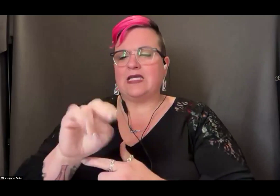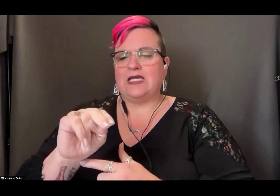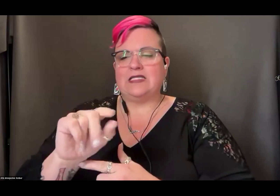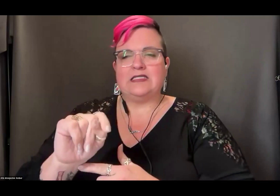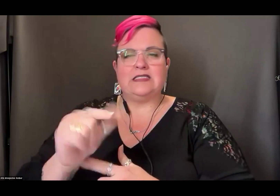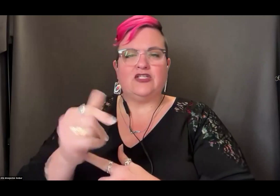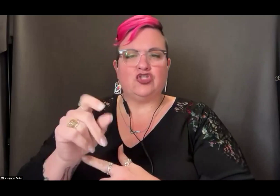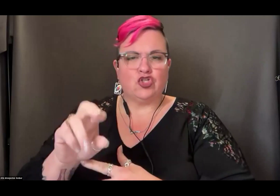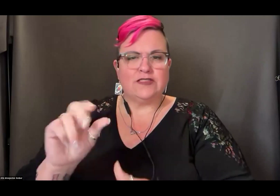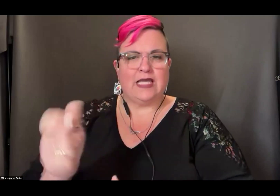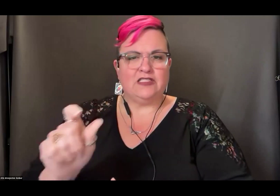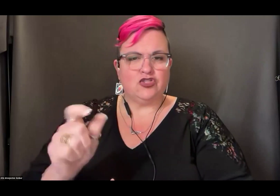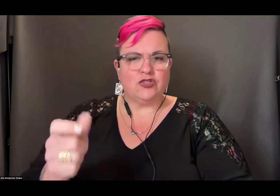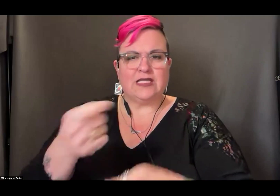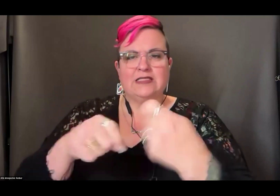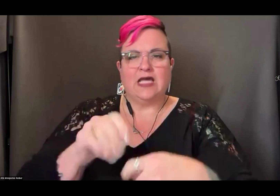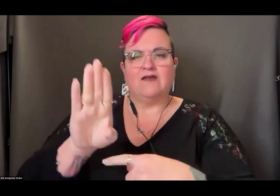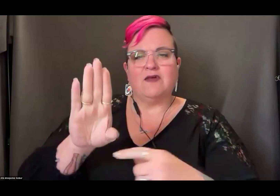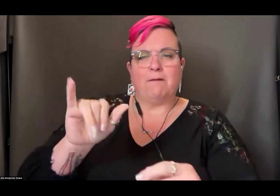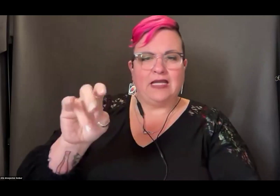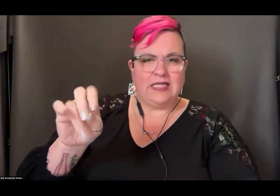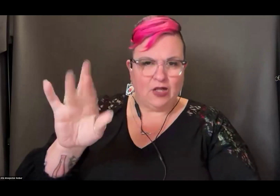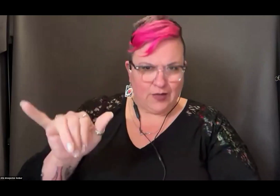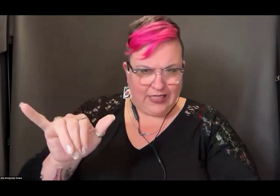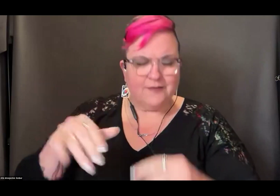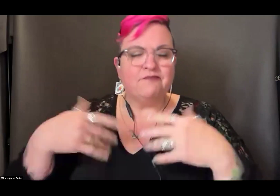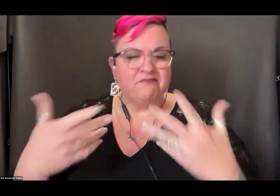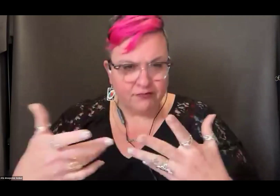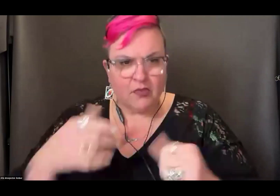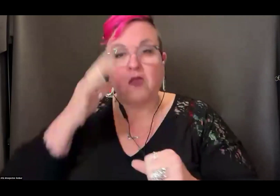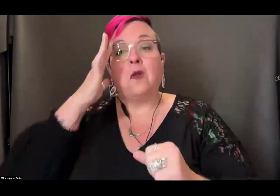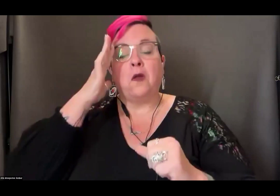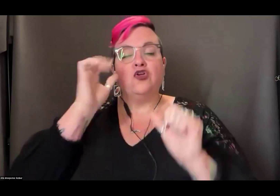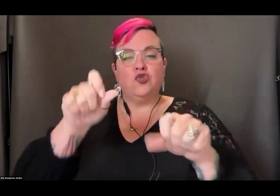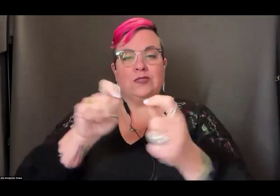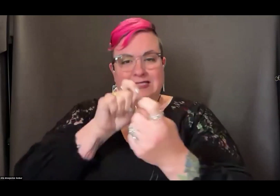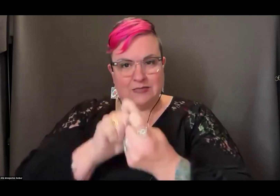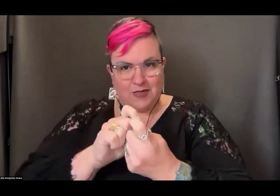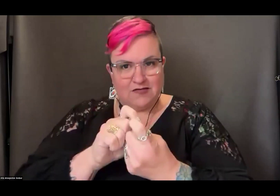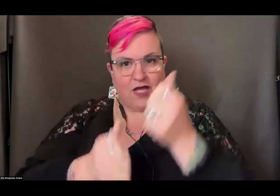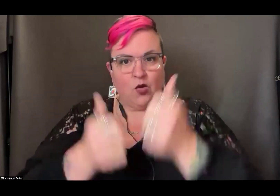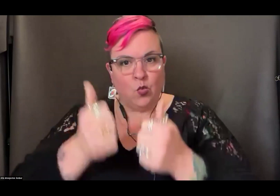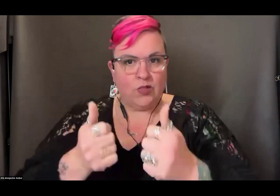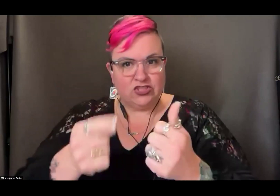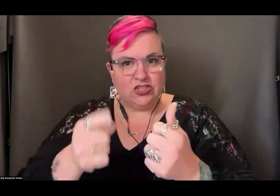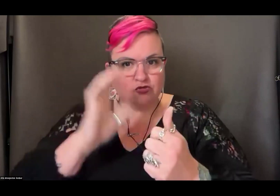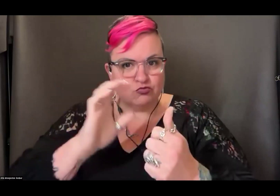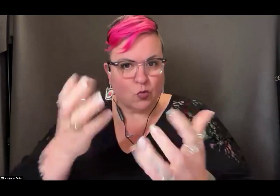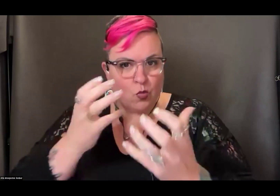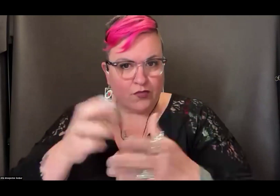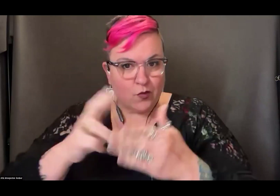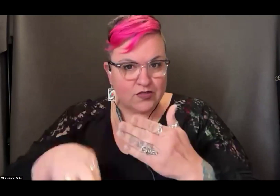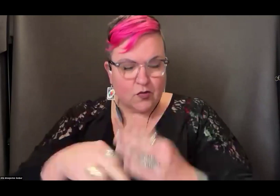integers and you want it in binary, what have you. Um, you can specify that. So once